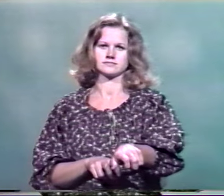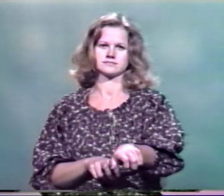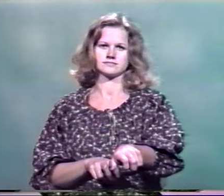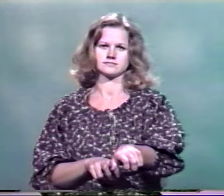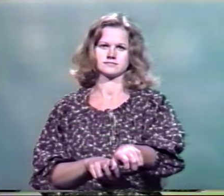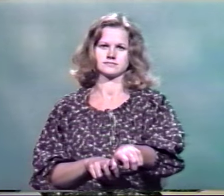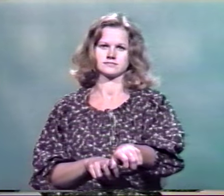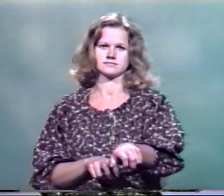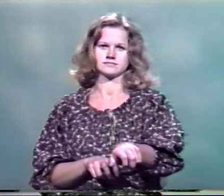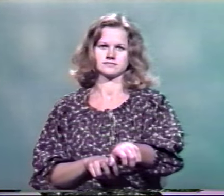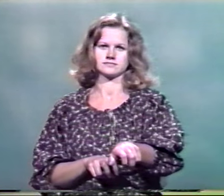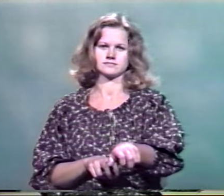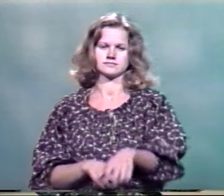An animal laying down on its stomach.